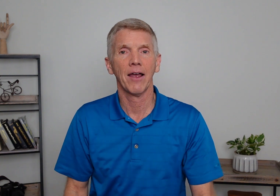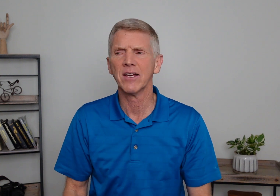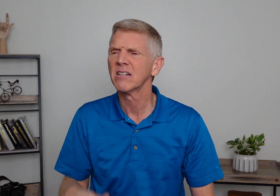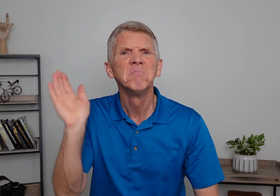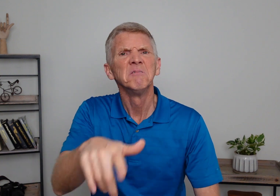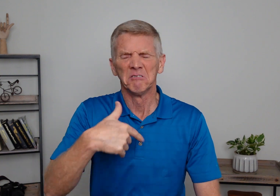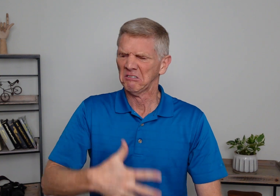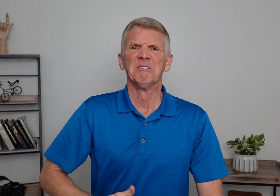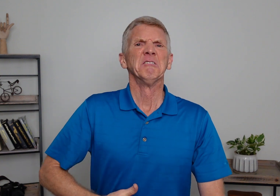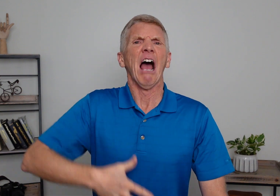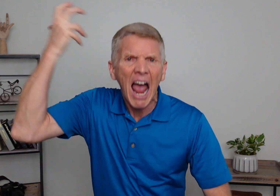this,